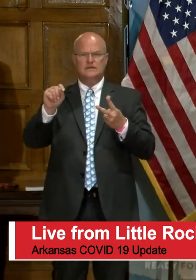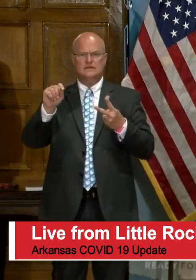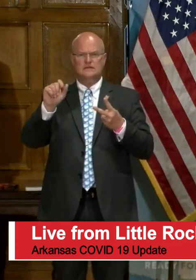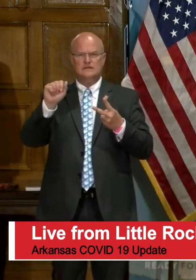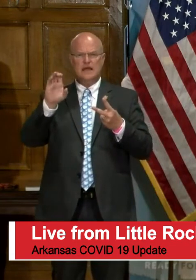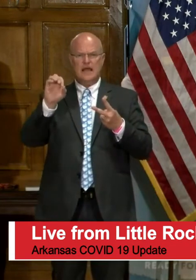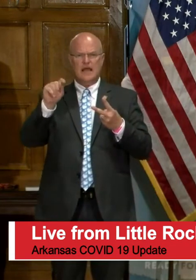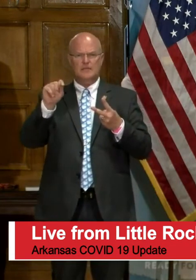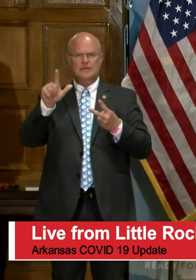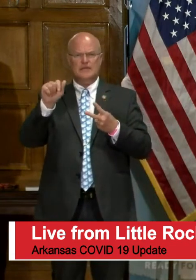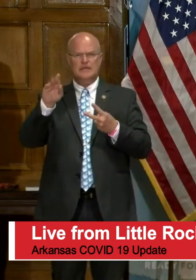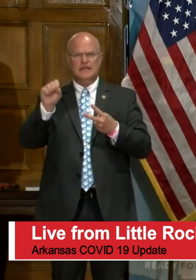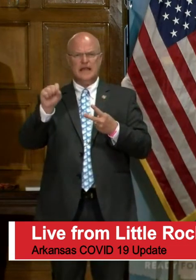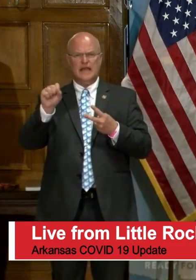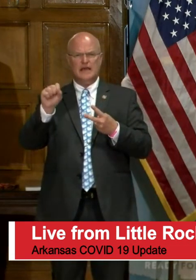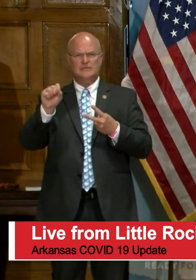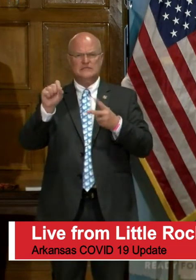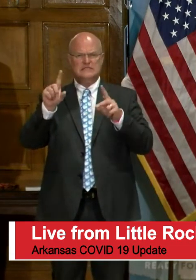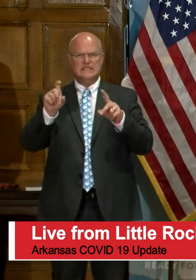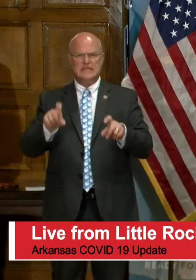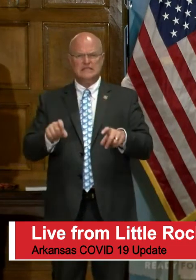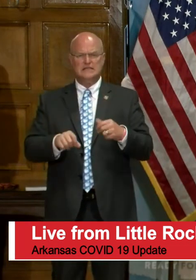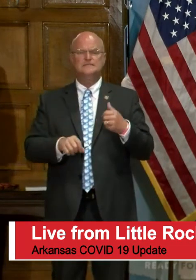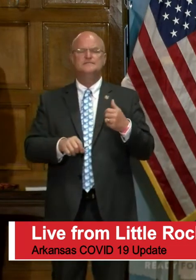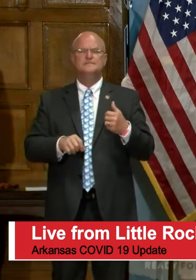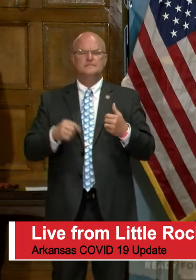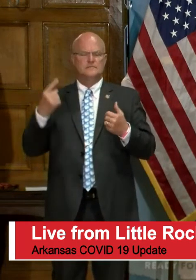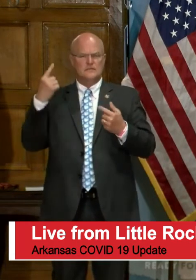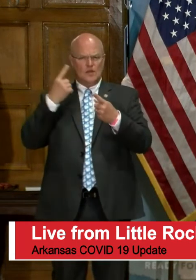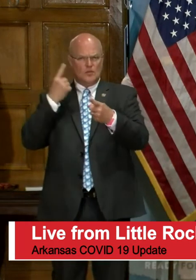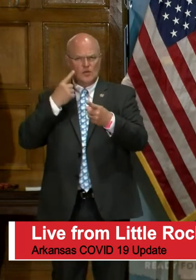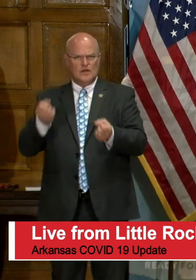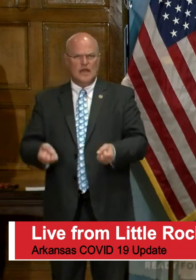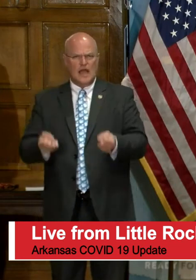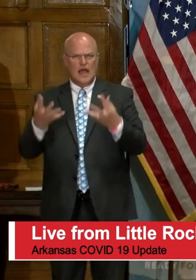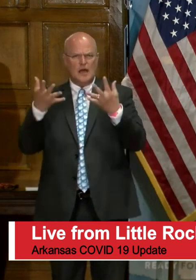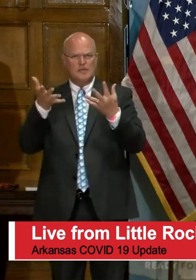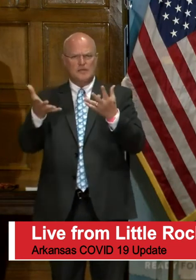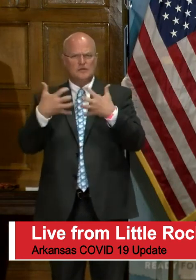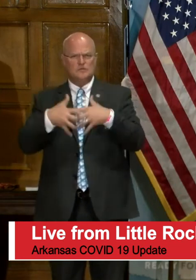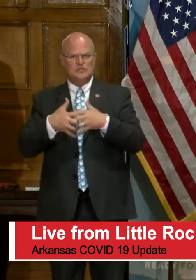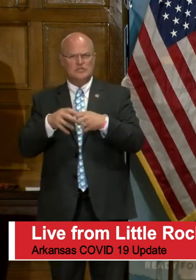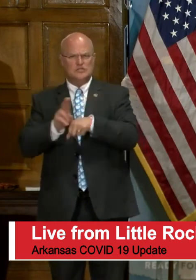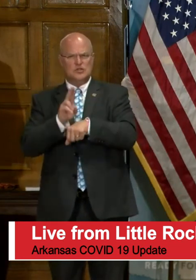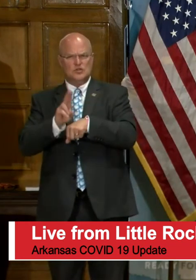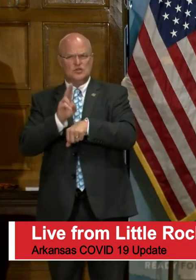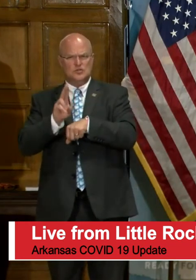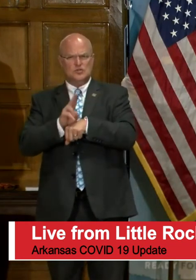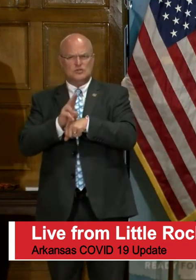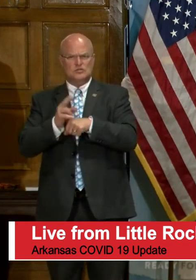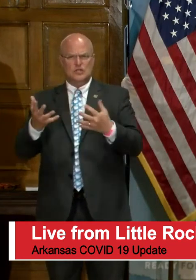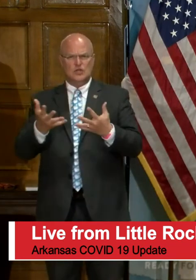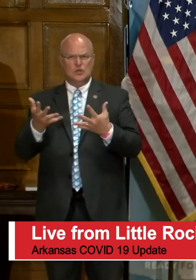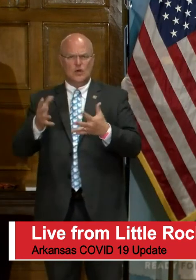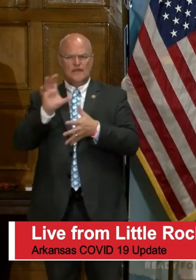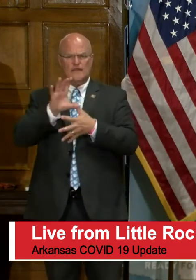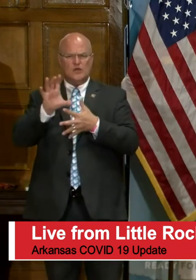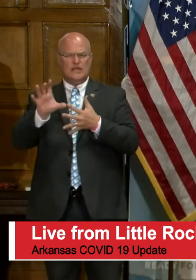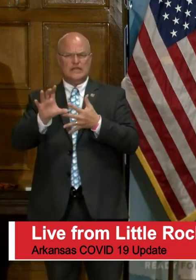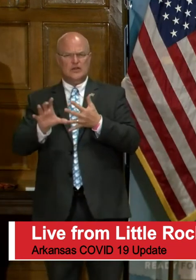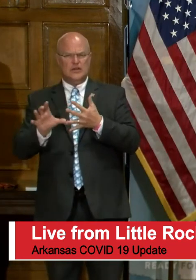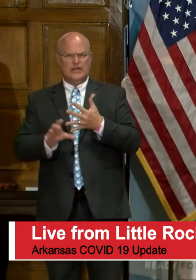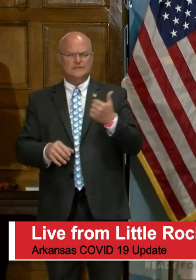Abbott Labs ID test. Yes. And those machines we're using, and what's the